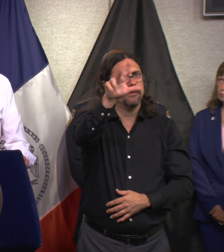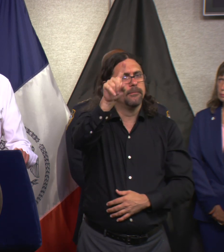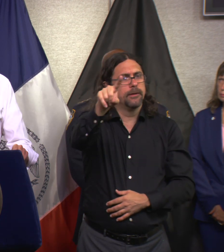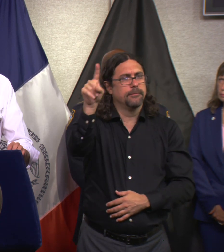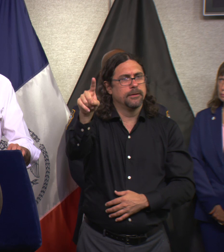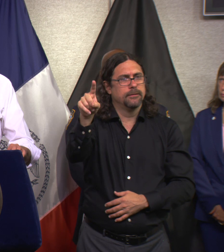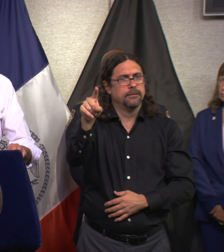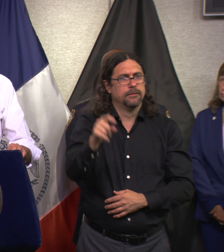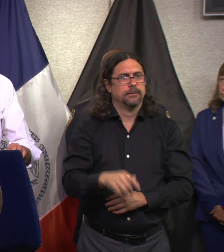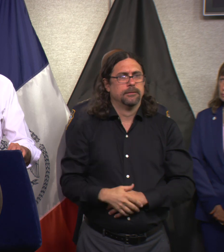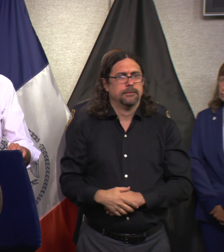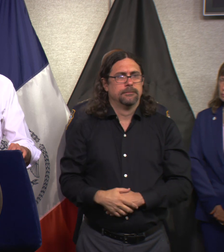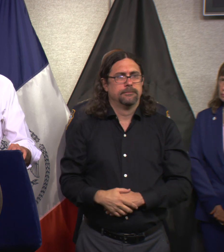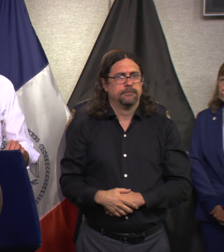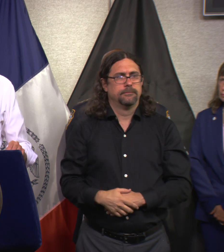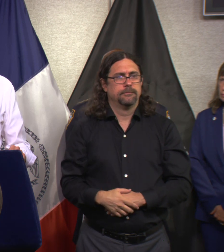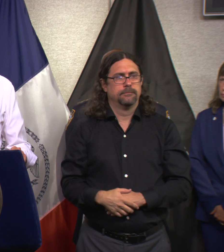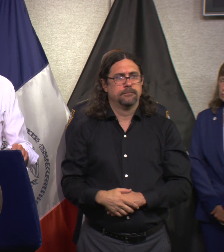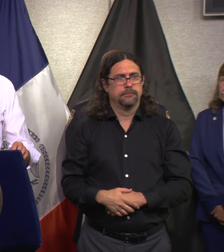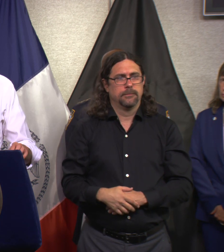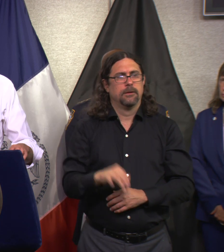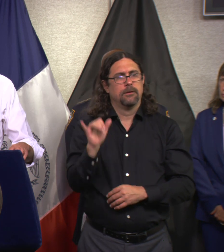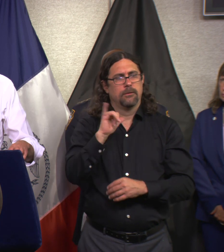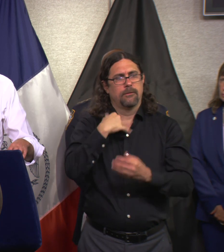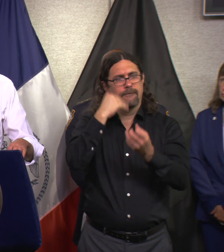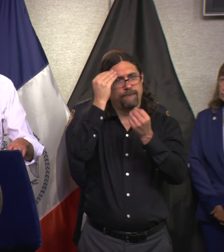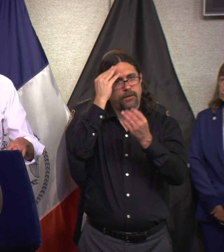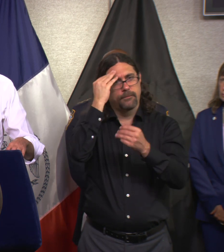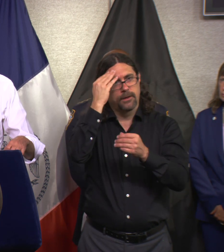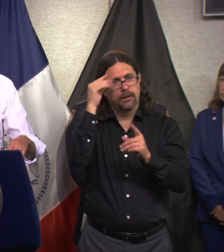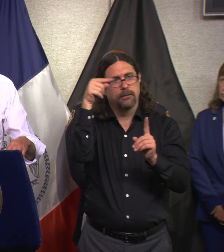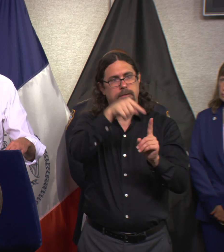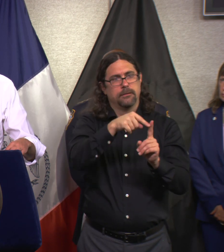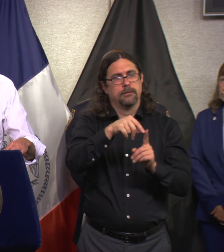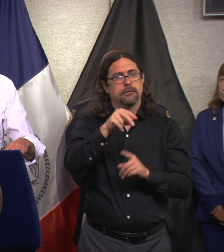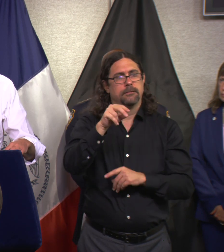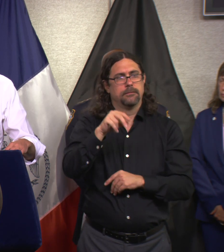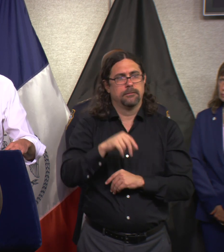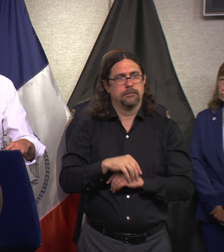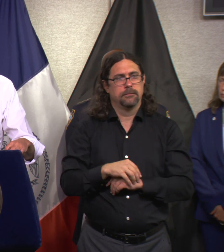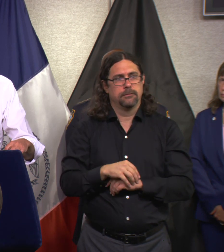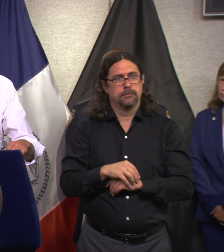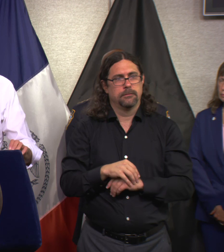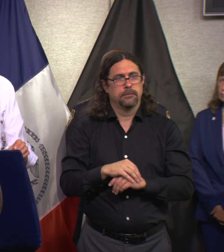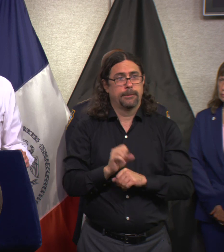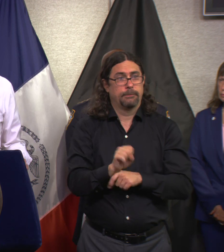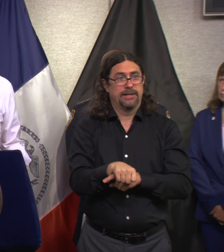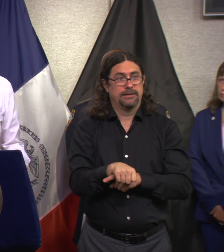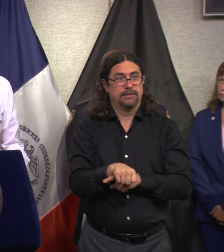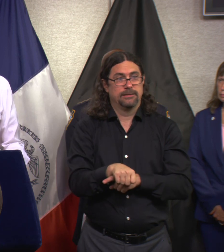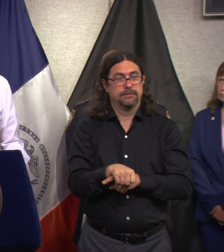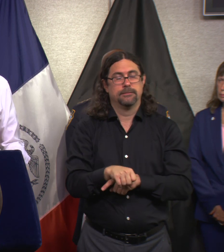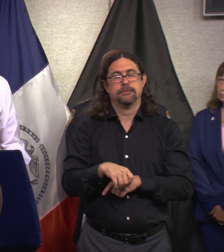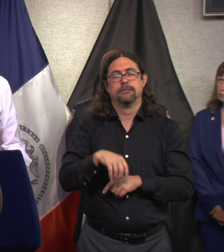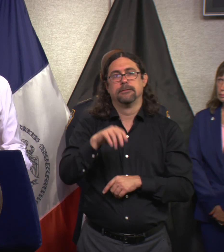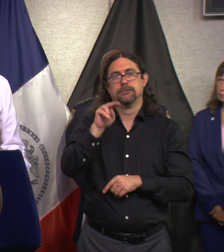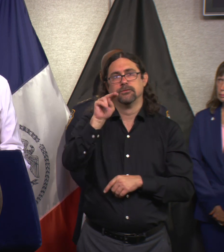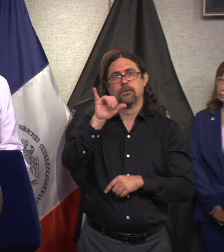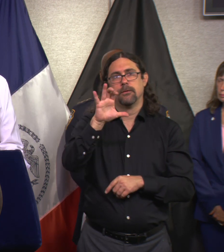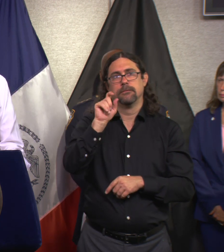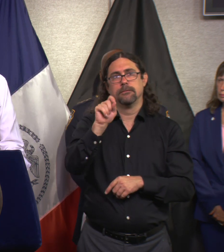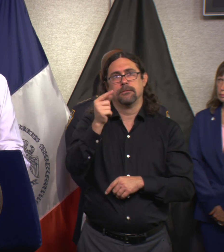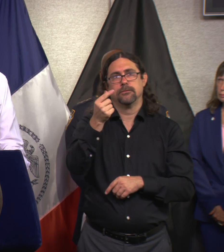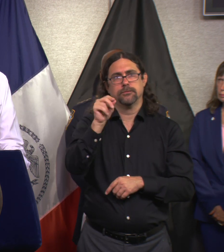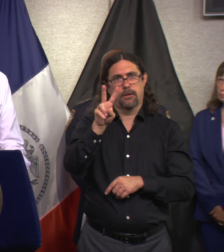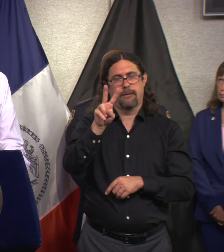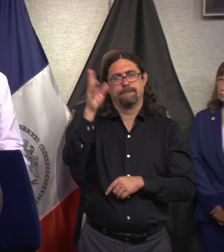nyc.gov/beattheheat, and get those locations. We know that a lot of times when it's very hot, New Yorkers seek relief by